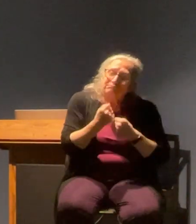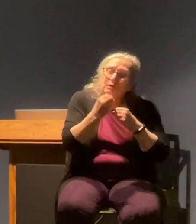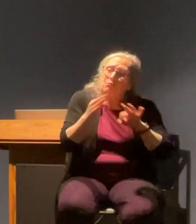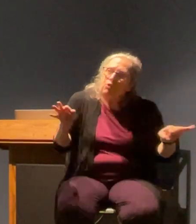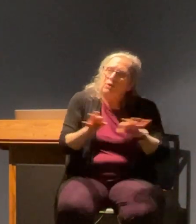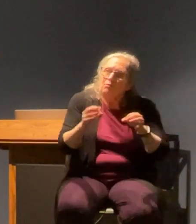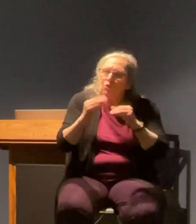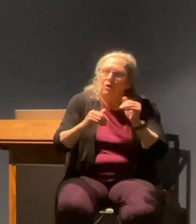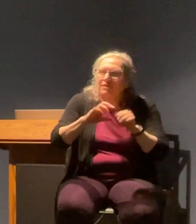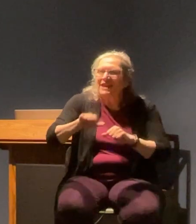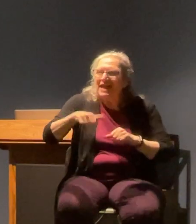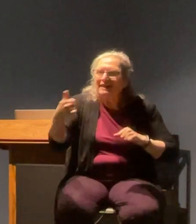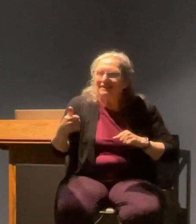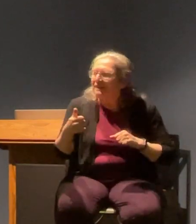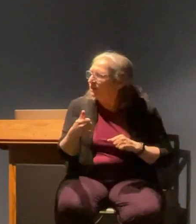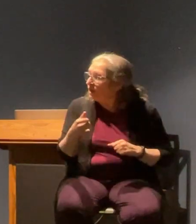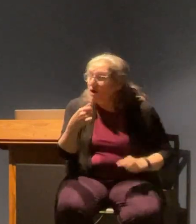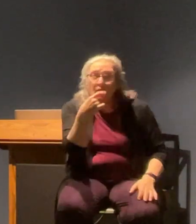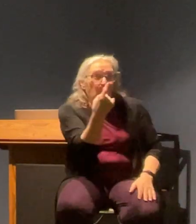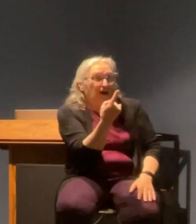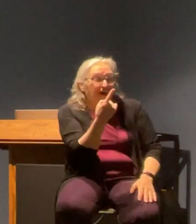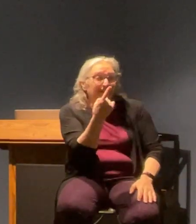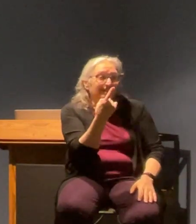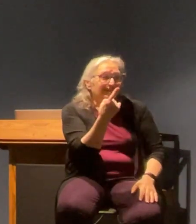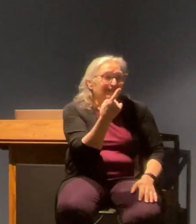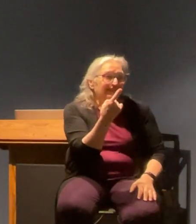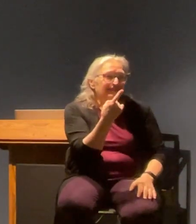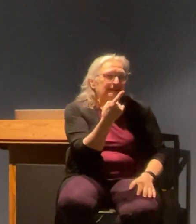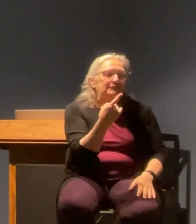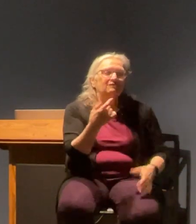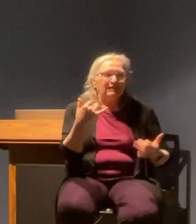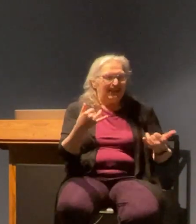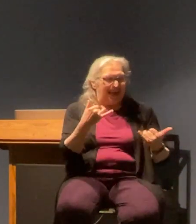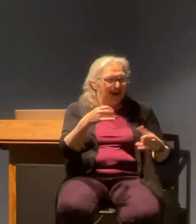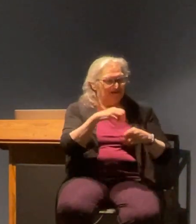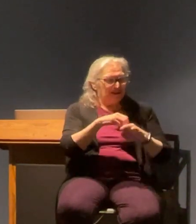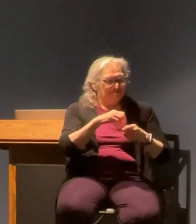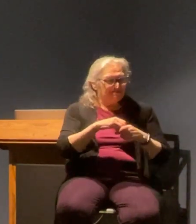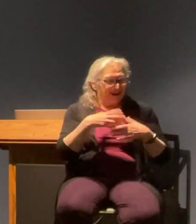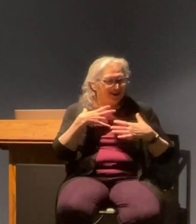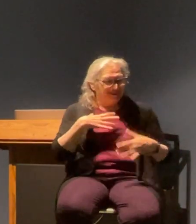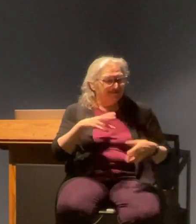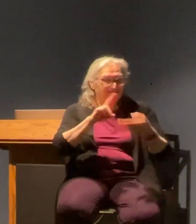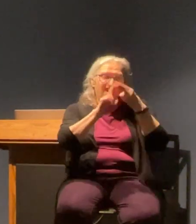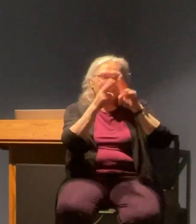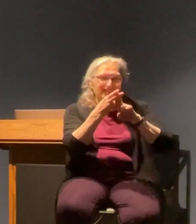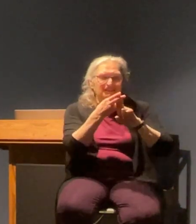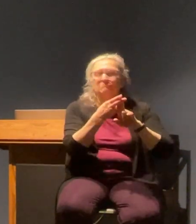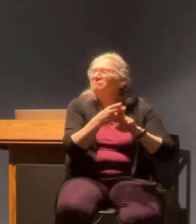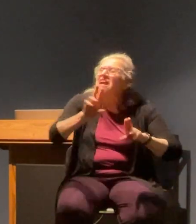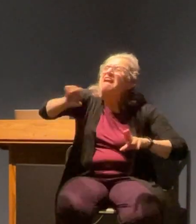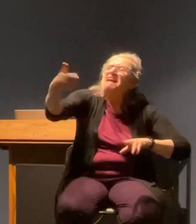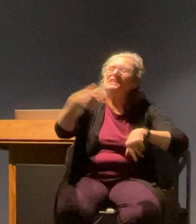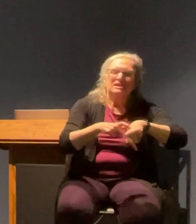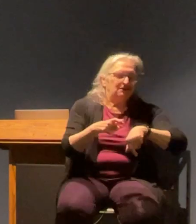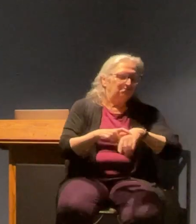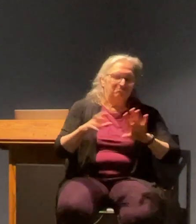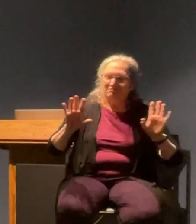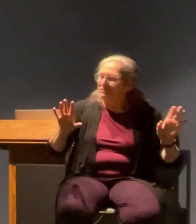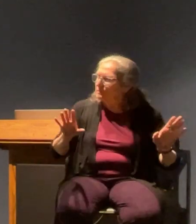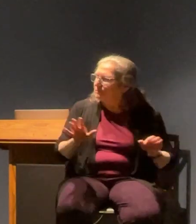life? One article of clothing, like currently right now in my closet. Anytime was it?